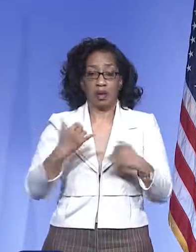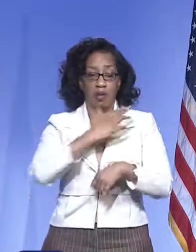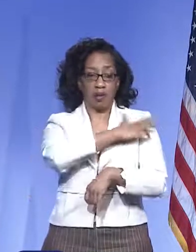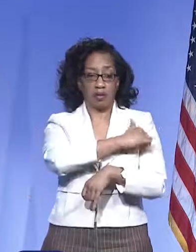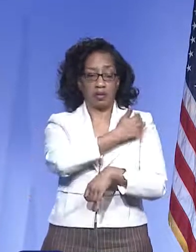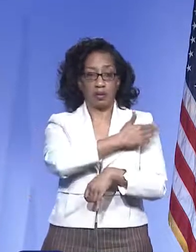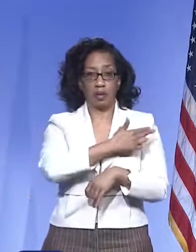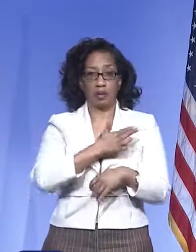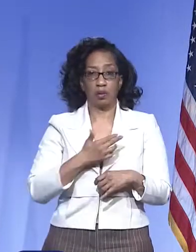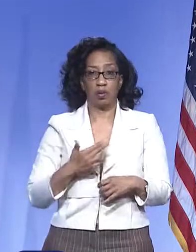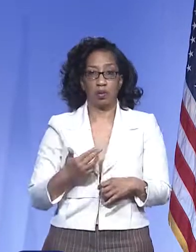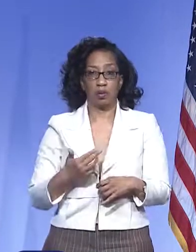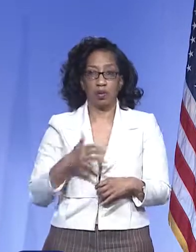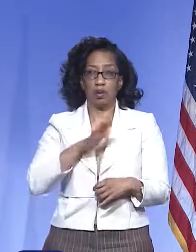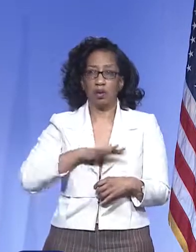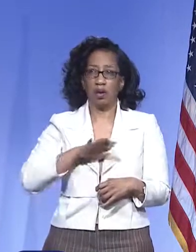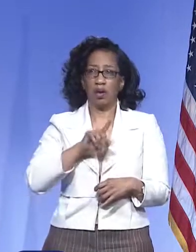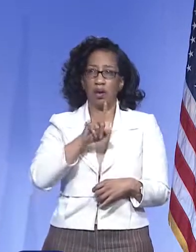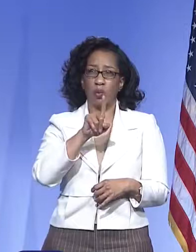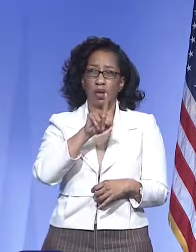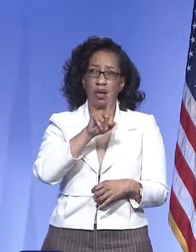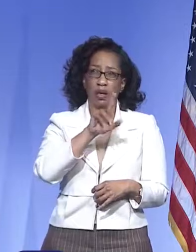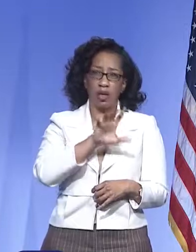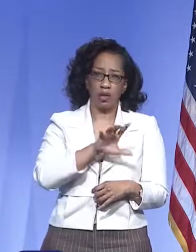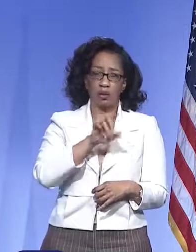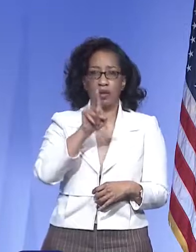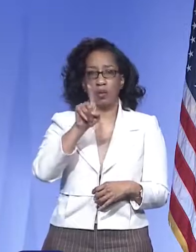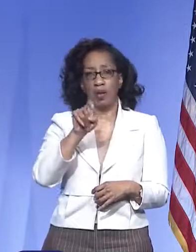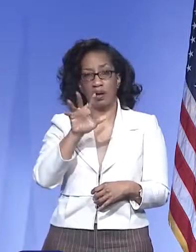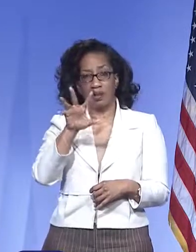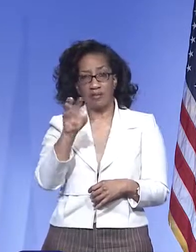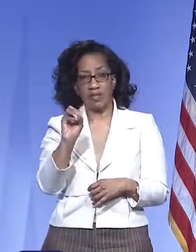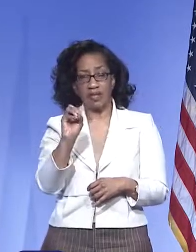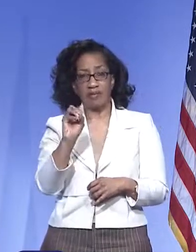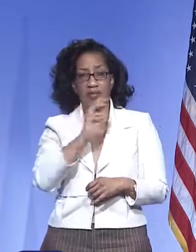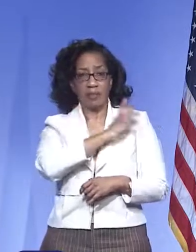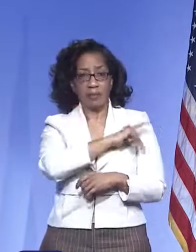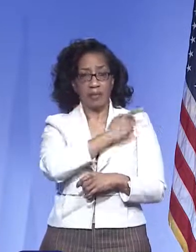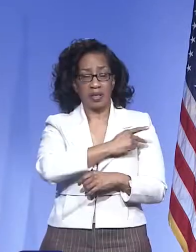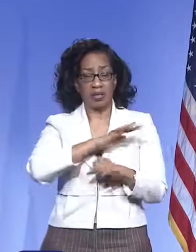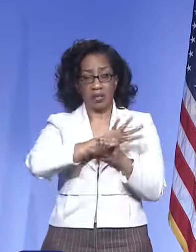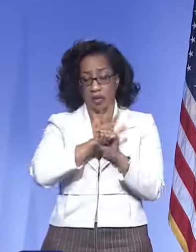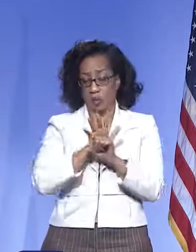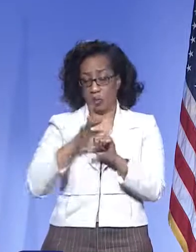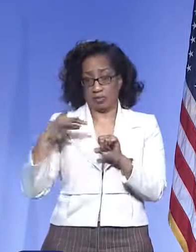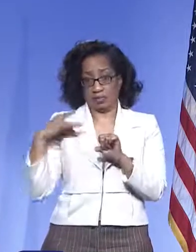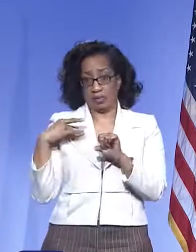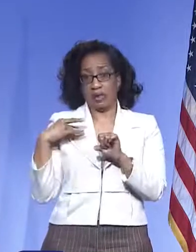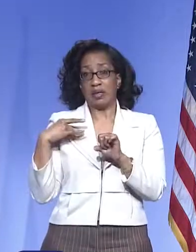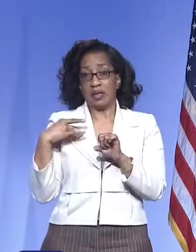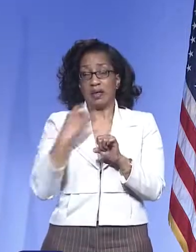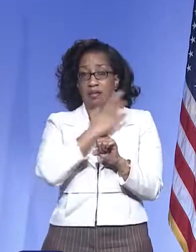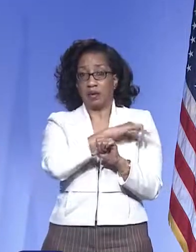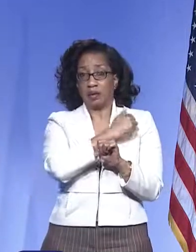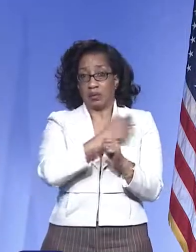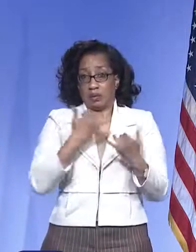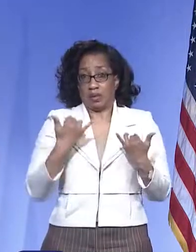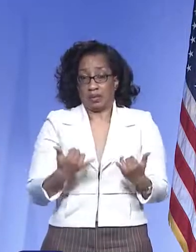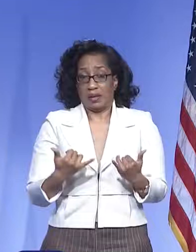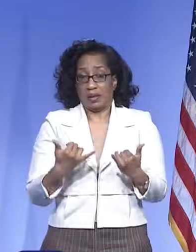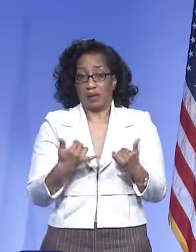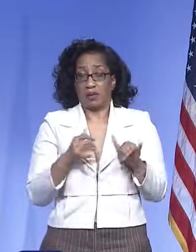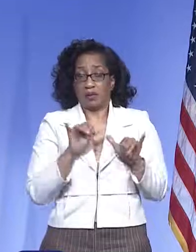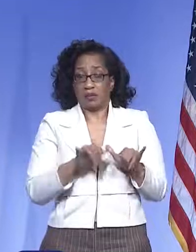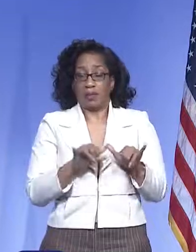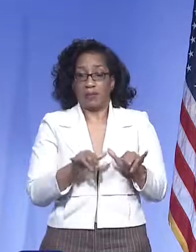running between 100 and 150 patients with COVID in the hospital. But our hospitals don't